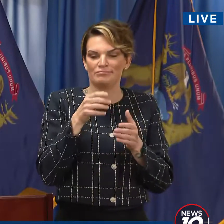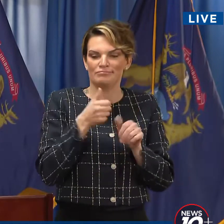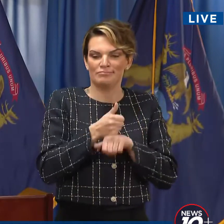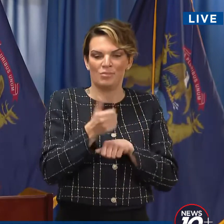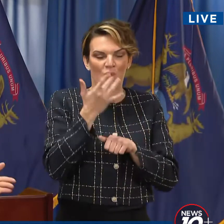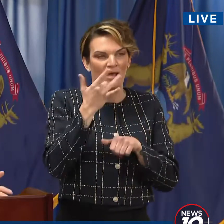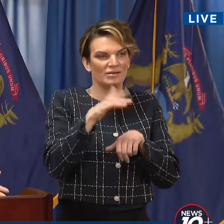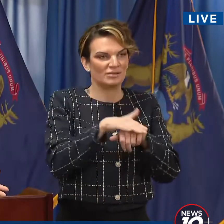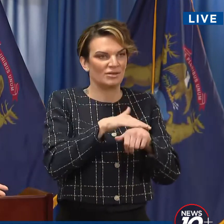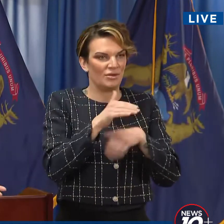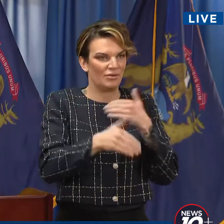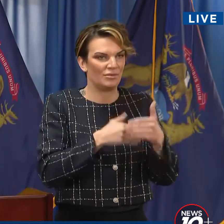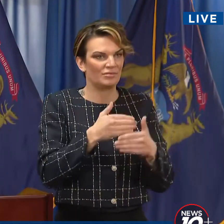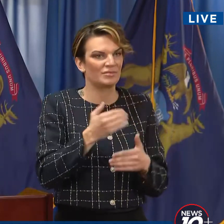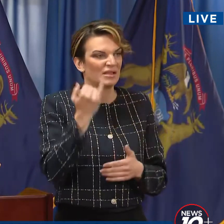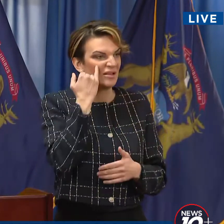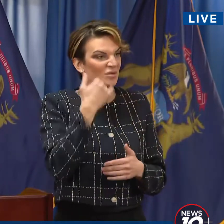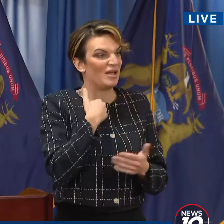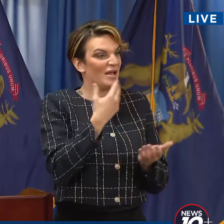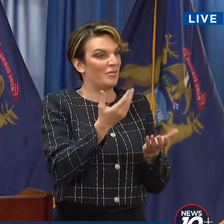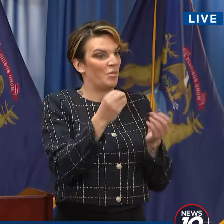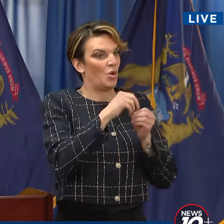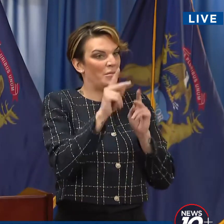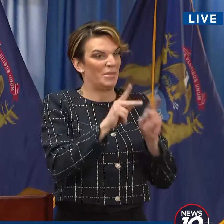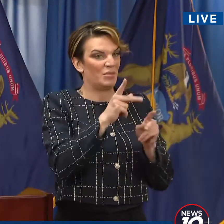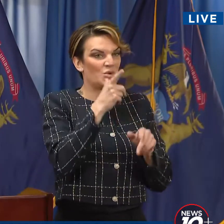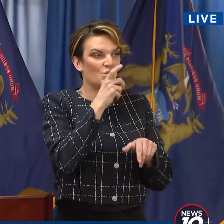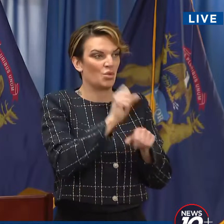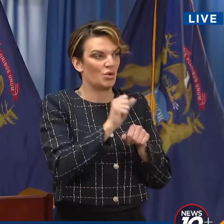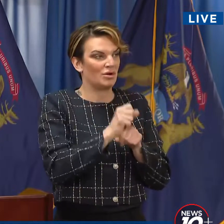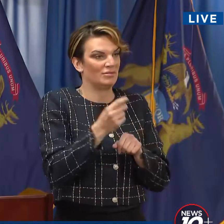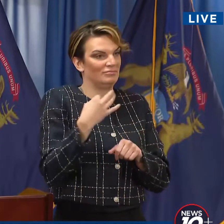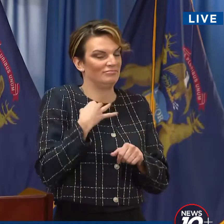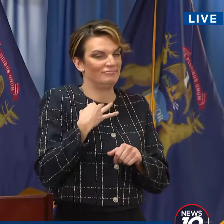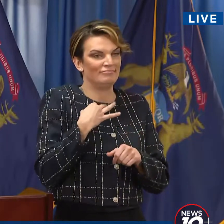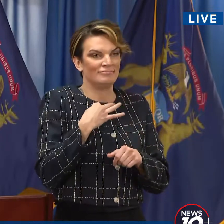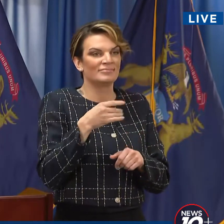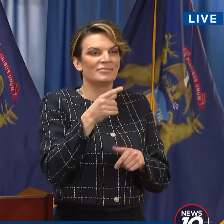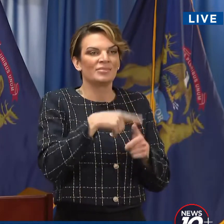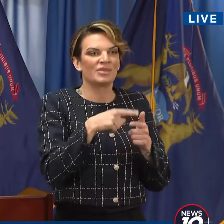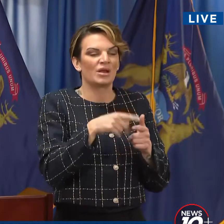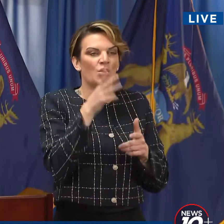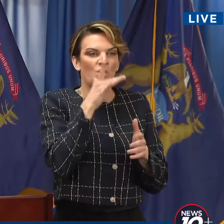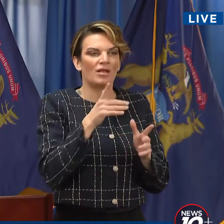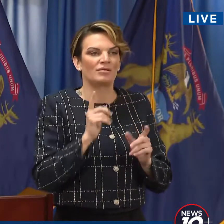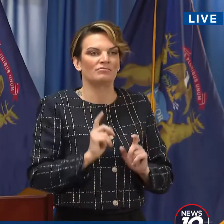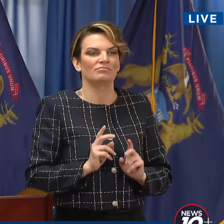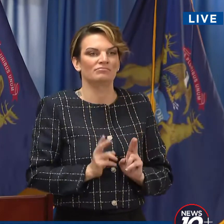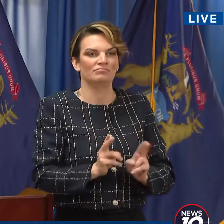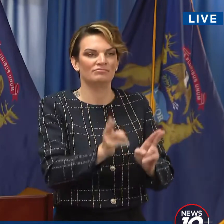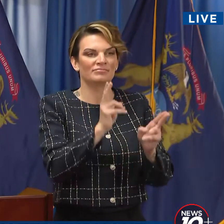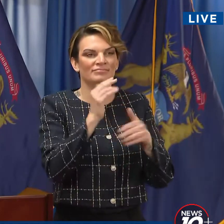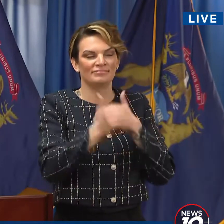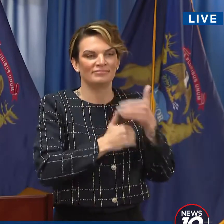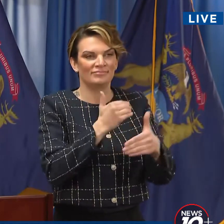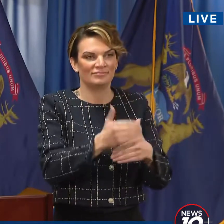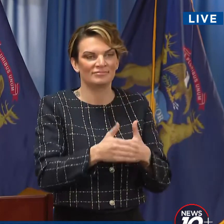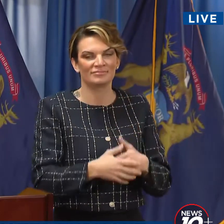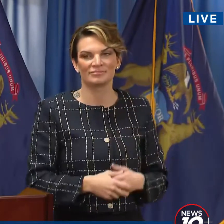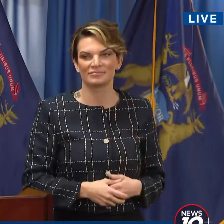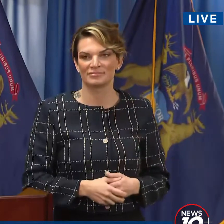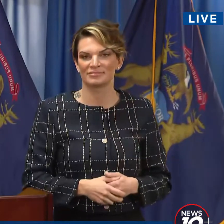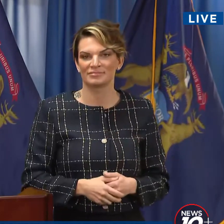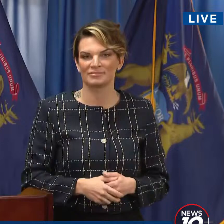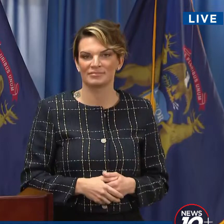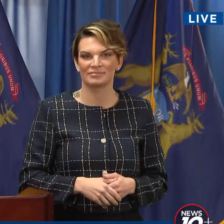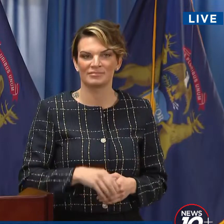if you had twice as many people and more resources from the state, that would speed that process up quite significantly. And that is,